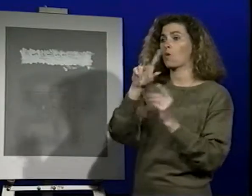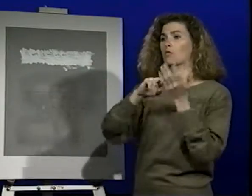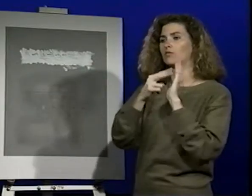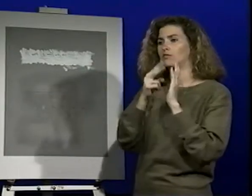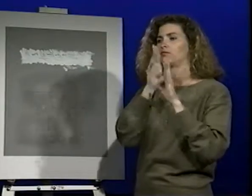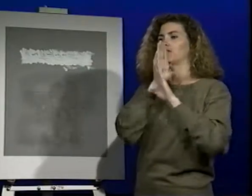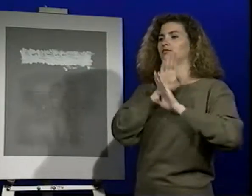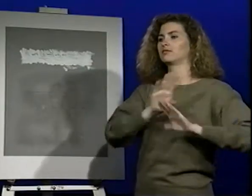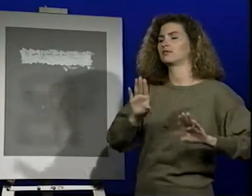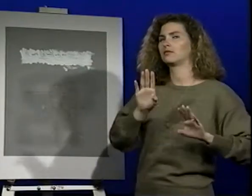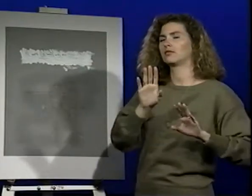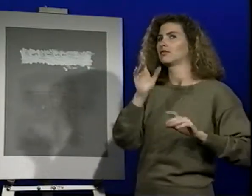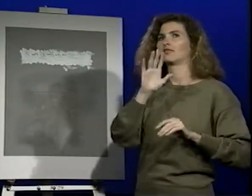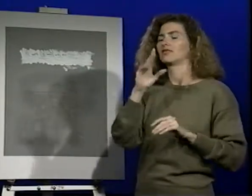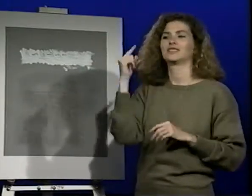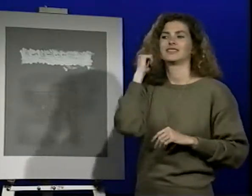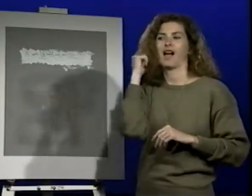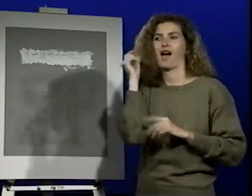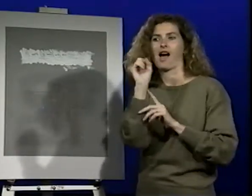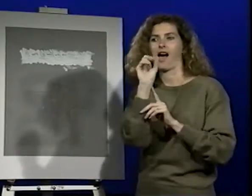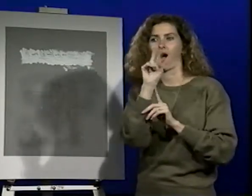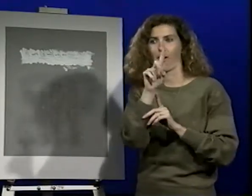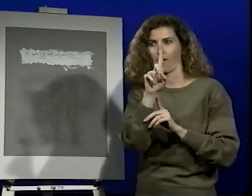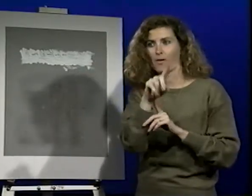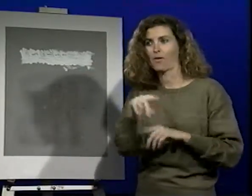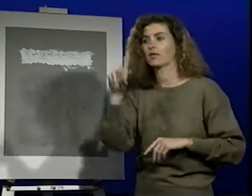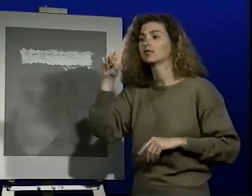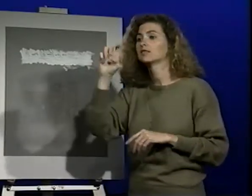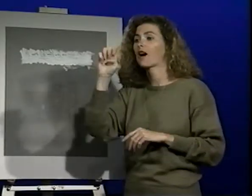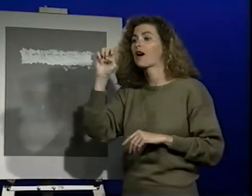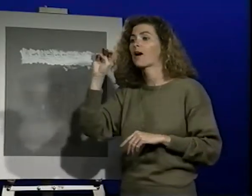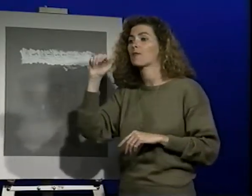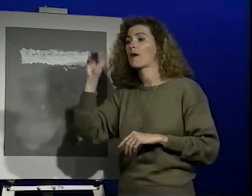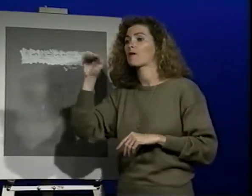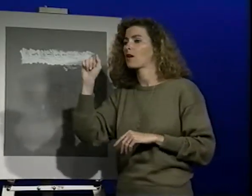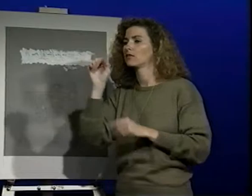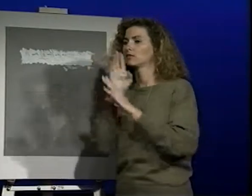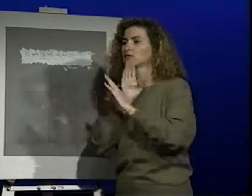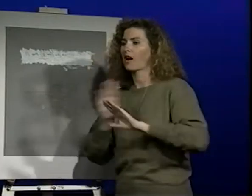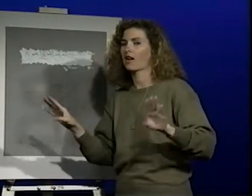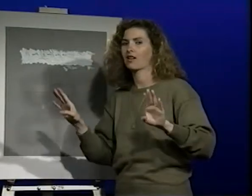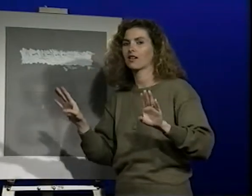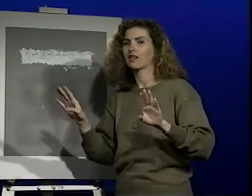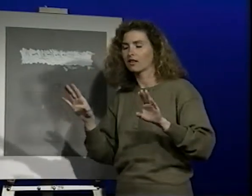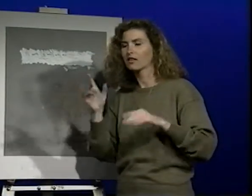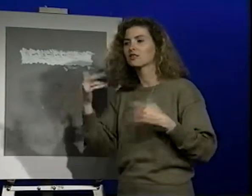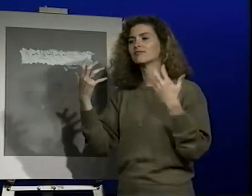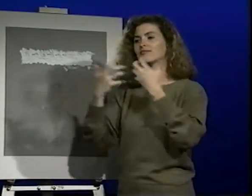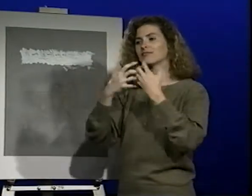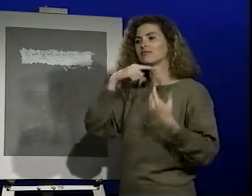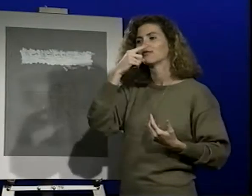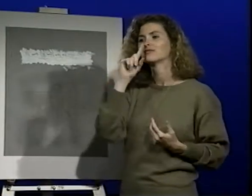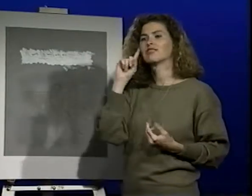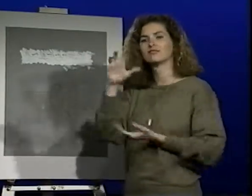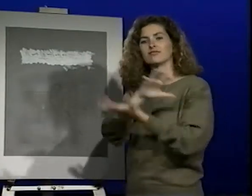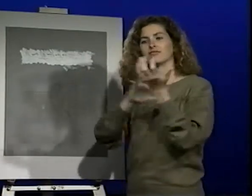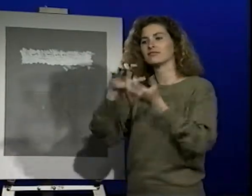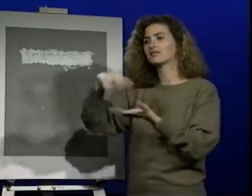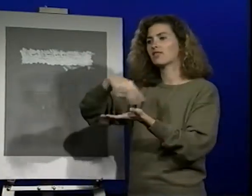called K-O-L, Kol, silence, no, Kol meaning sound, and Demama meaning silence. Meaning